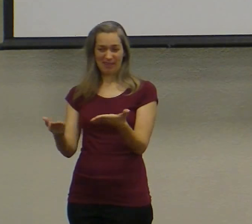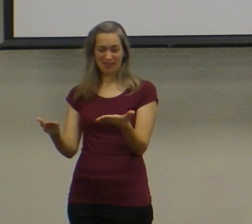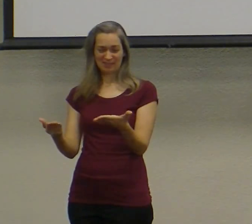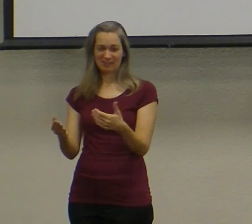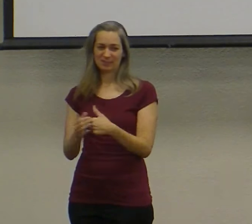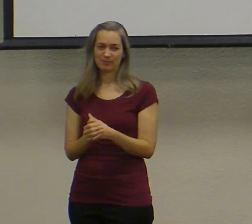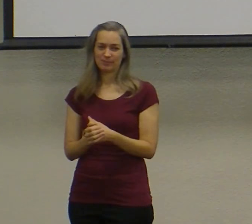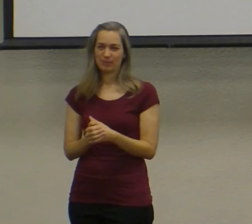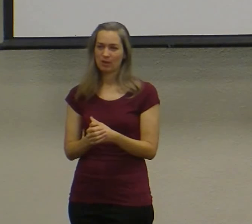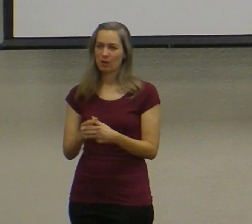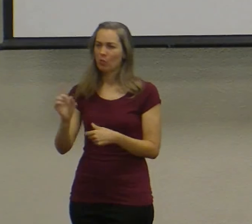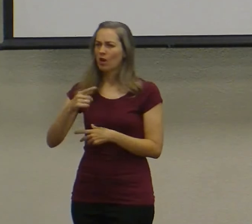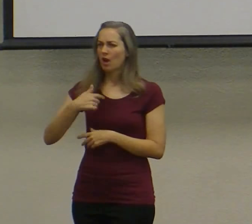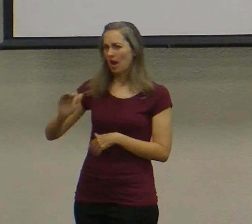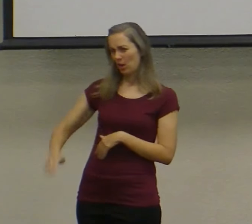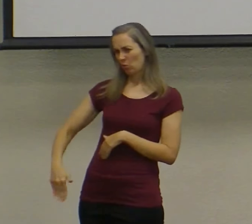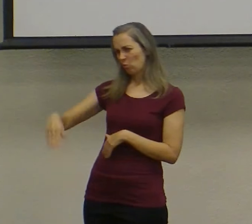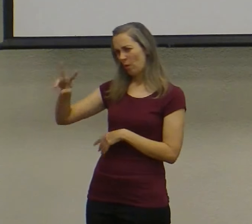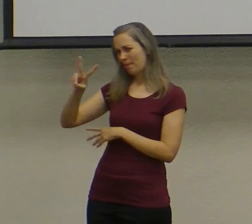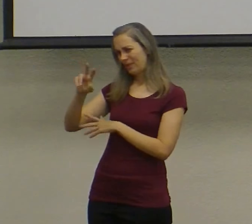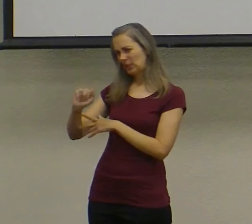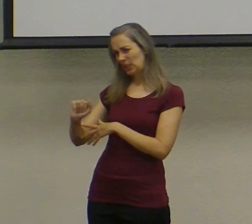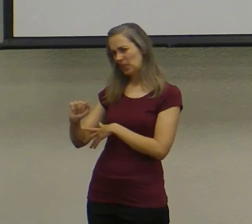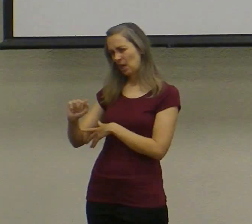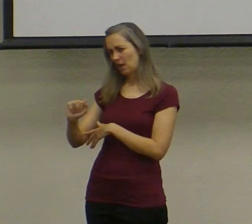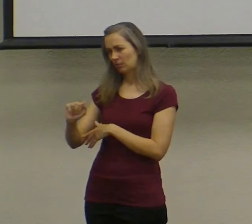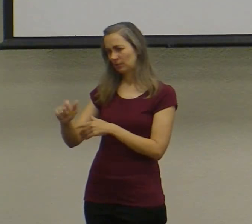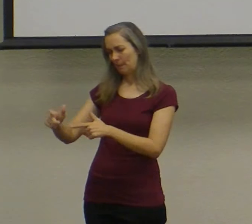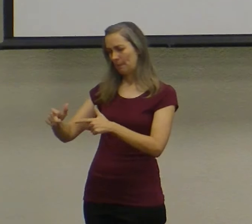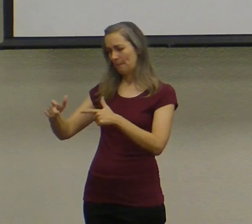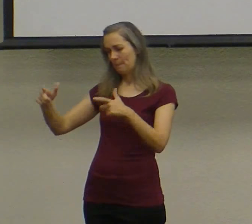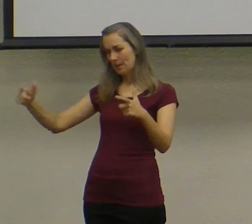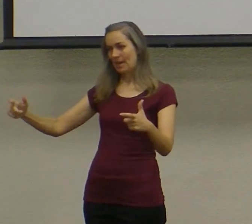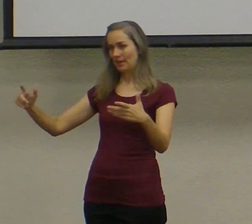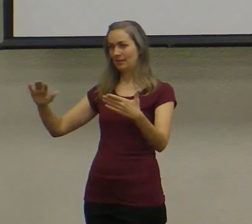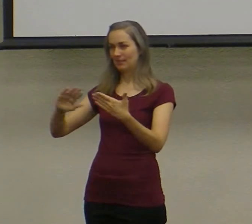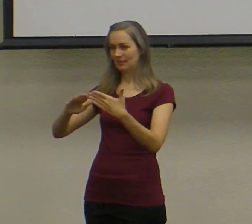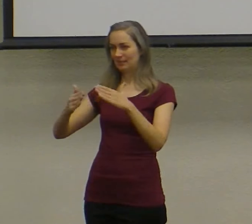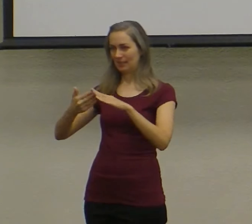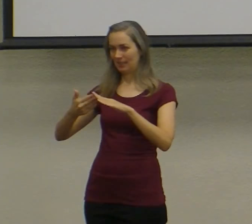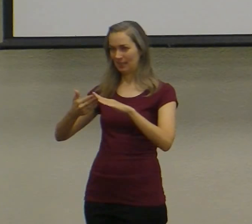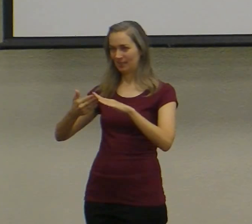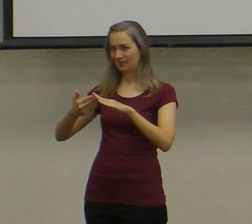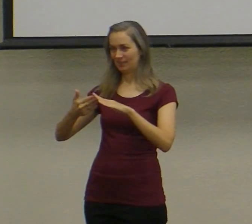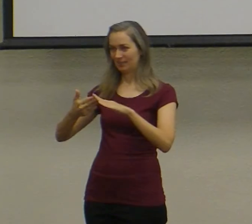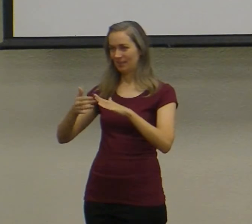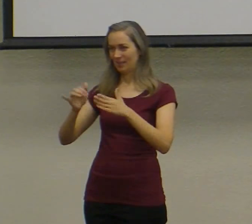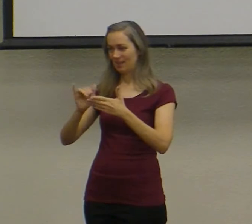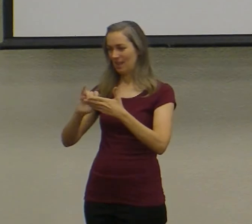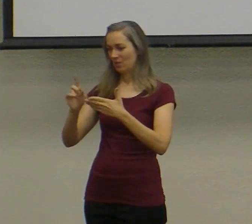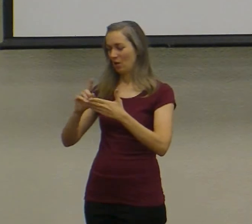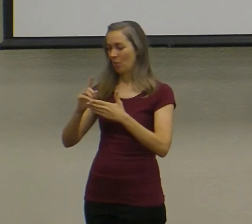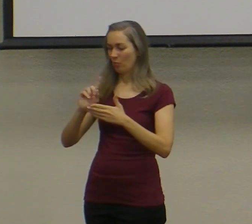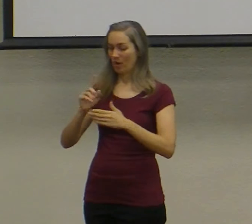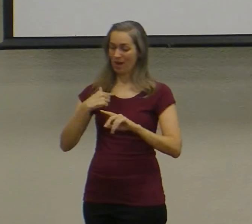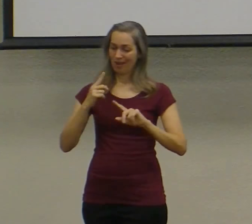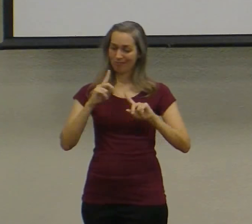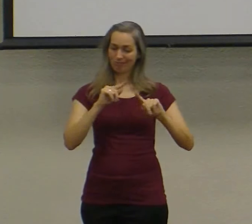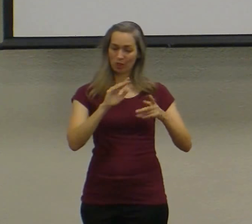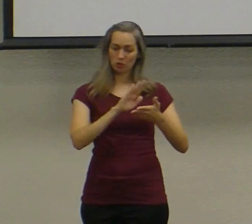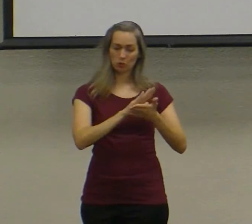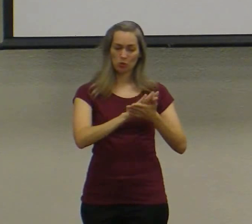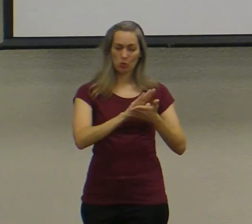used to live, where I grew up in Virginia, was a rather large city. Where I went to school before coming here in Memphis, Tennessee, was a large